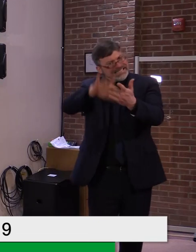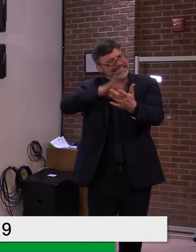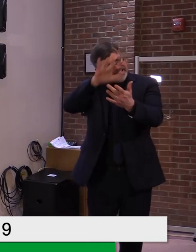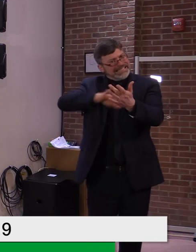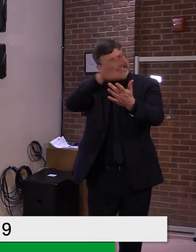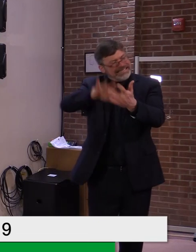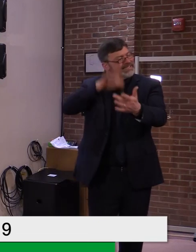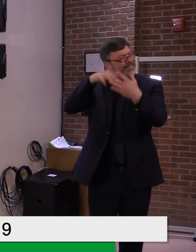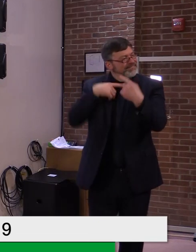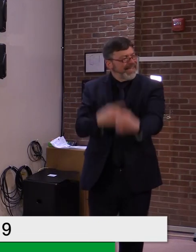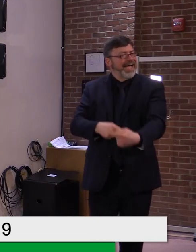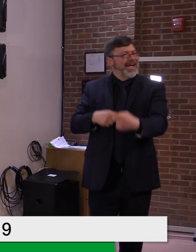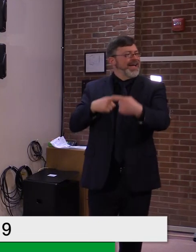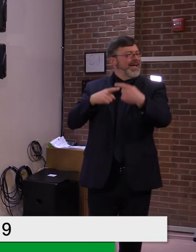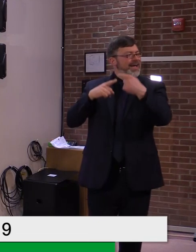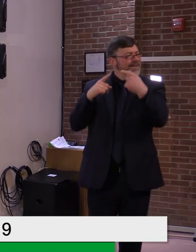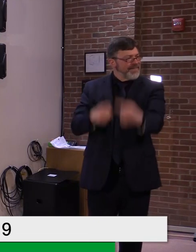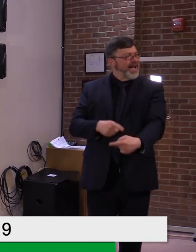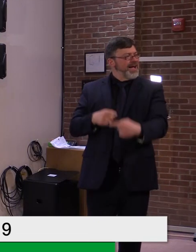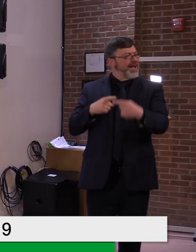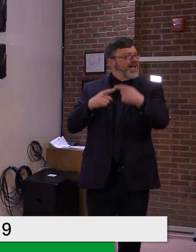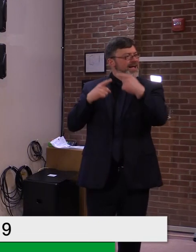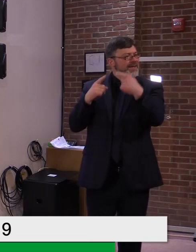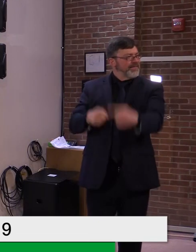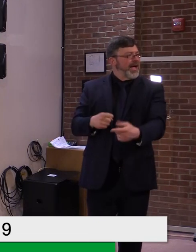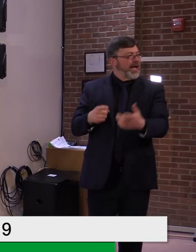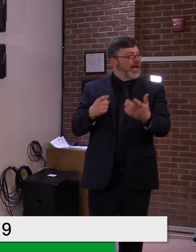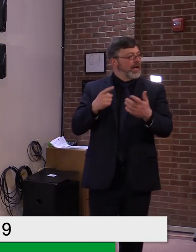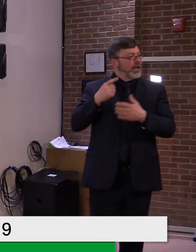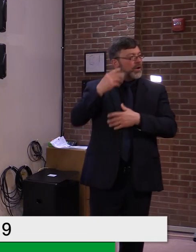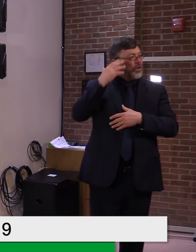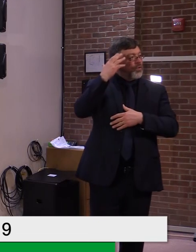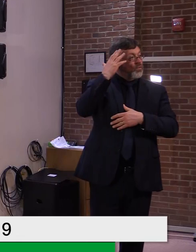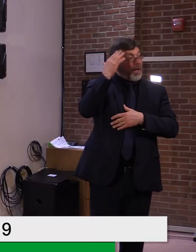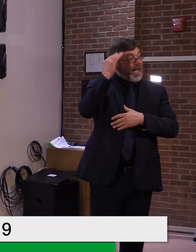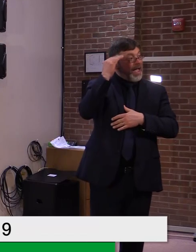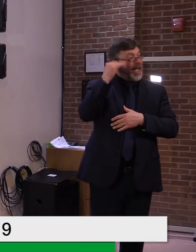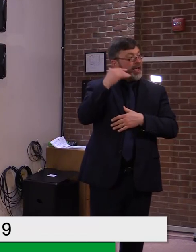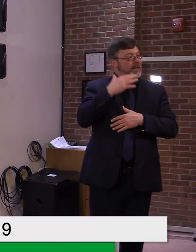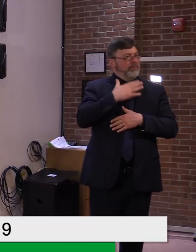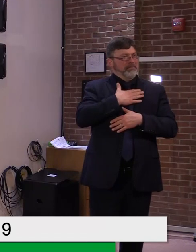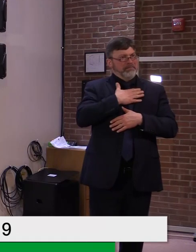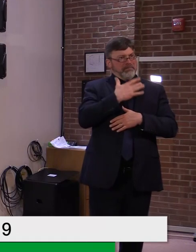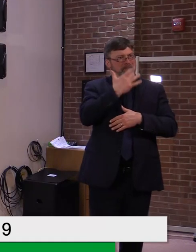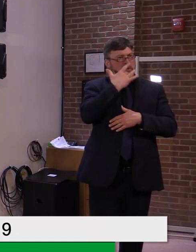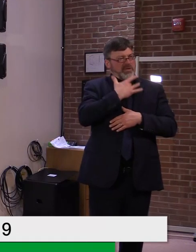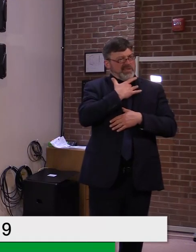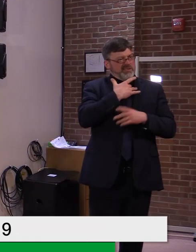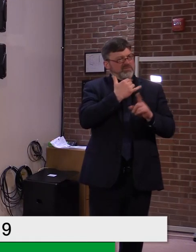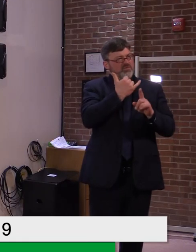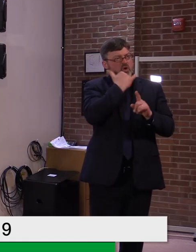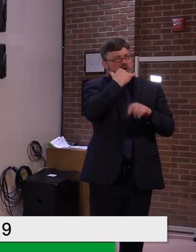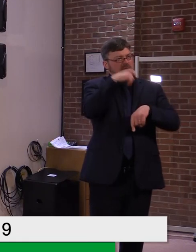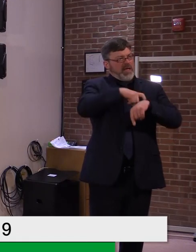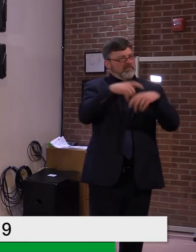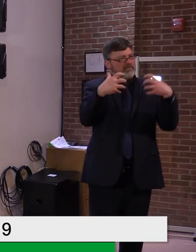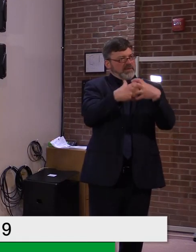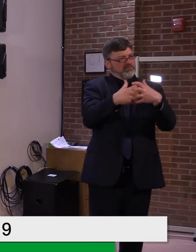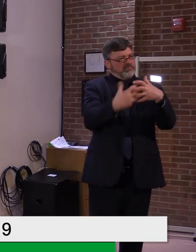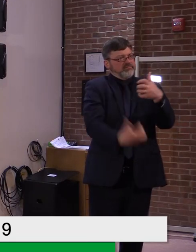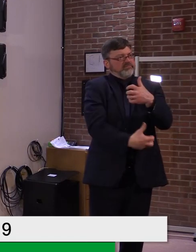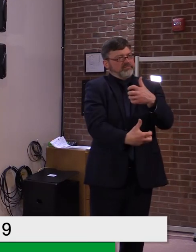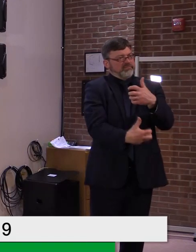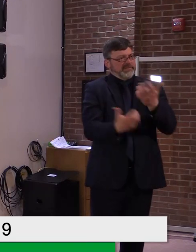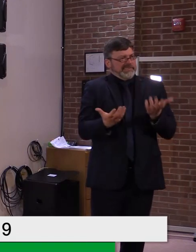was delayed, much to their concern. I'm wondering if you're aware of this so-called birthday glitch, and if so, if anything is planned